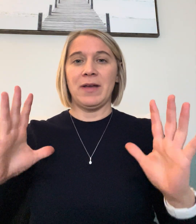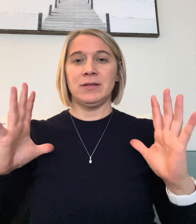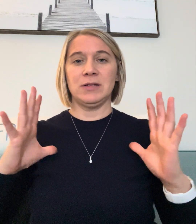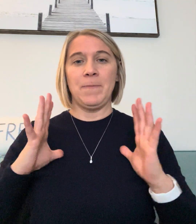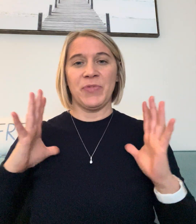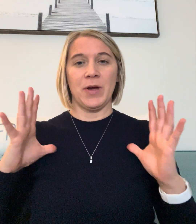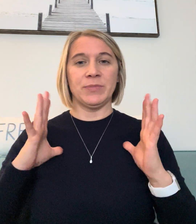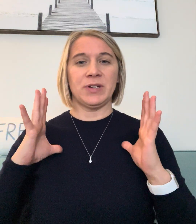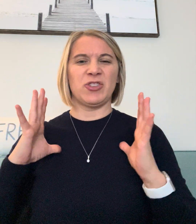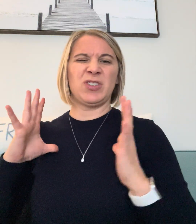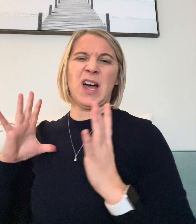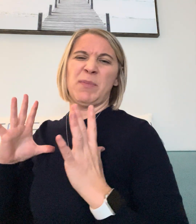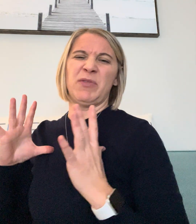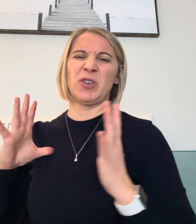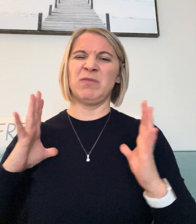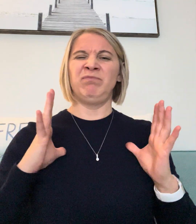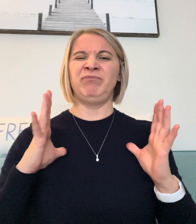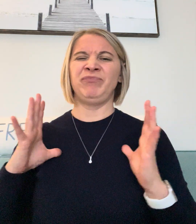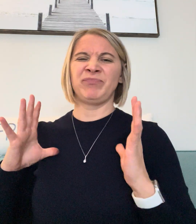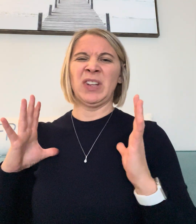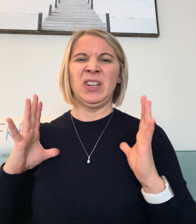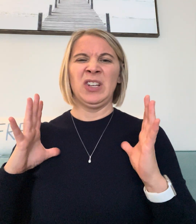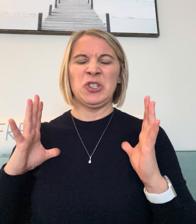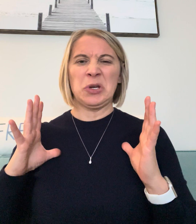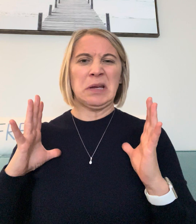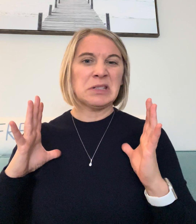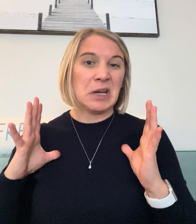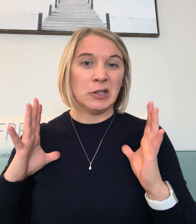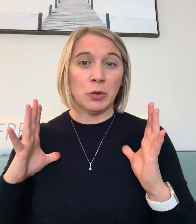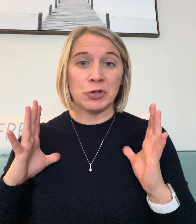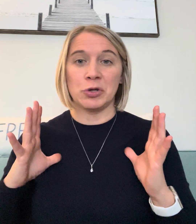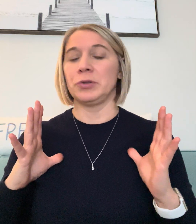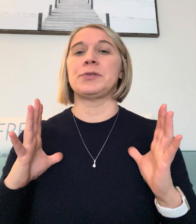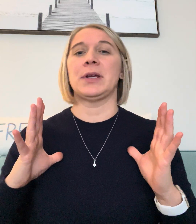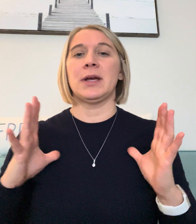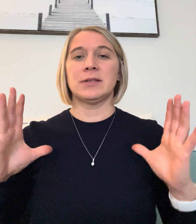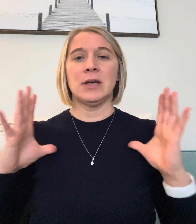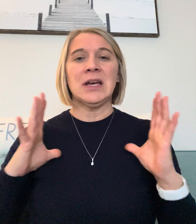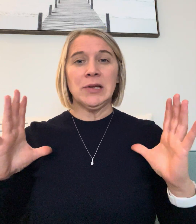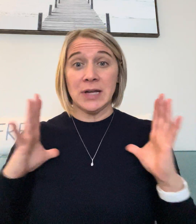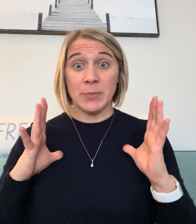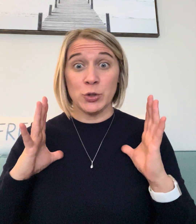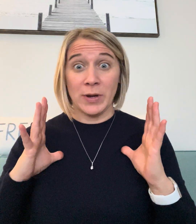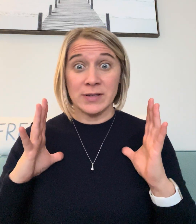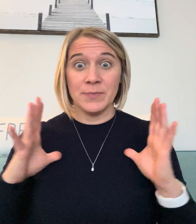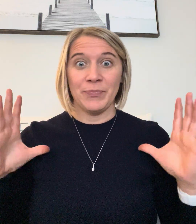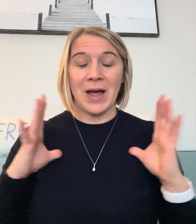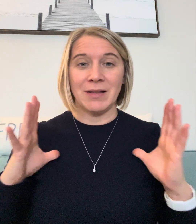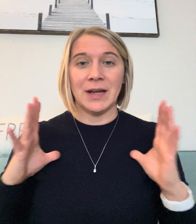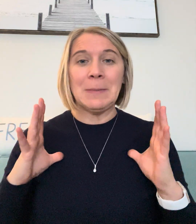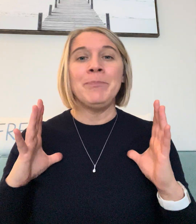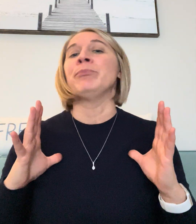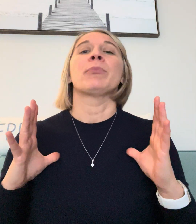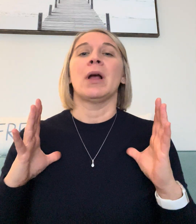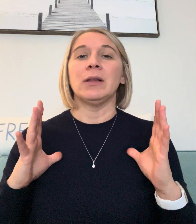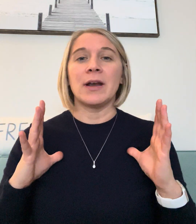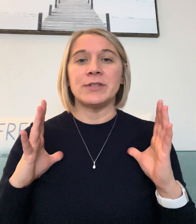hands, thumbs touch top of your chest, kind of lower shoulders, I guess. Taps twice, holiday. A lot of times